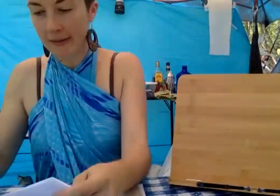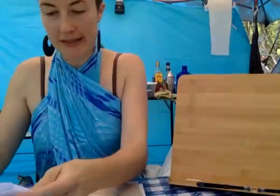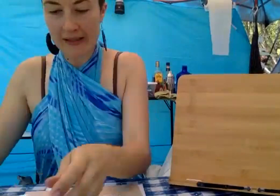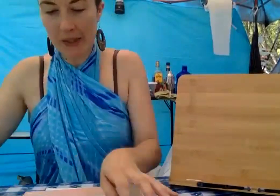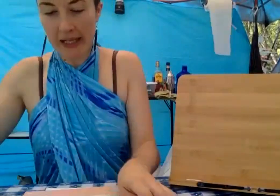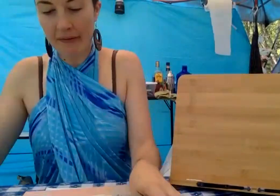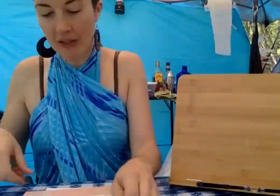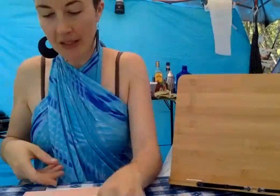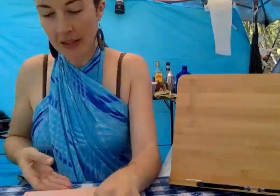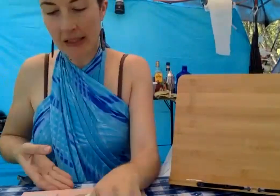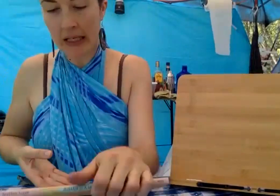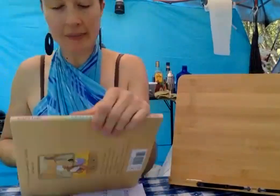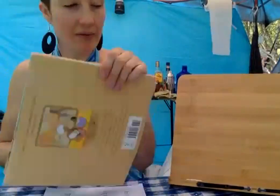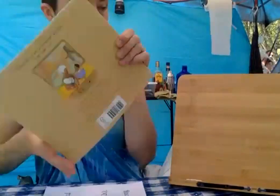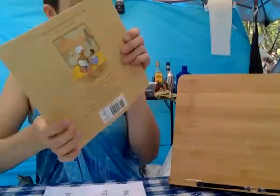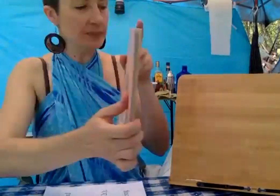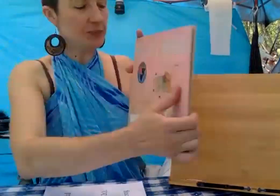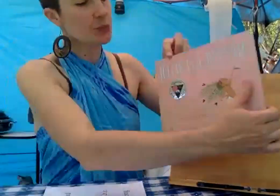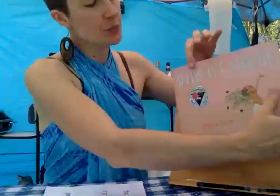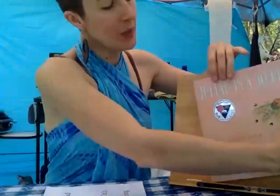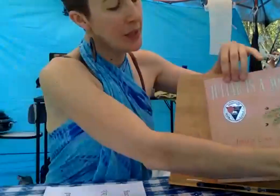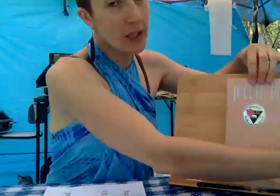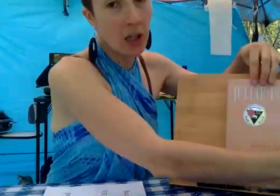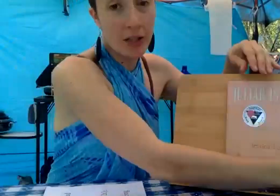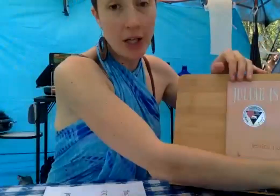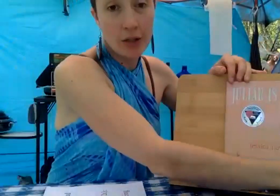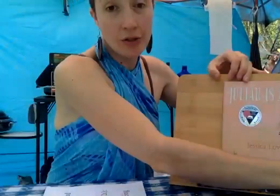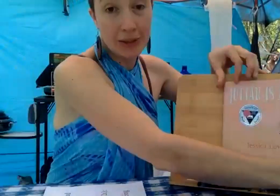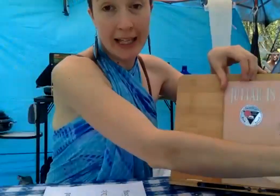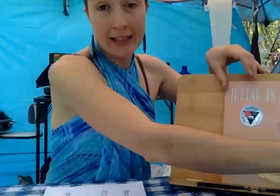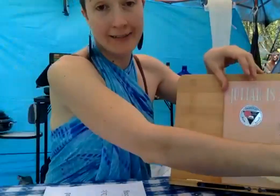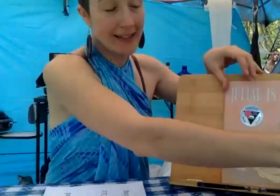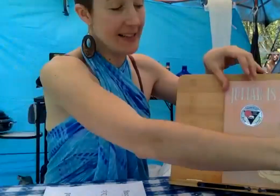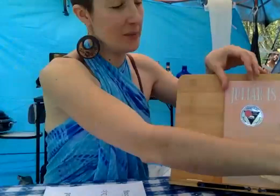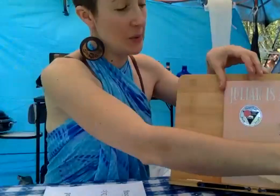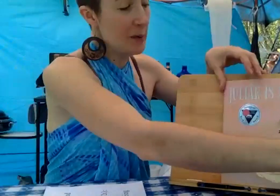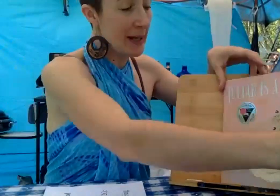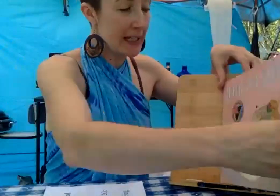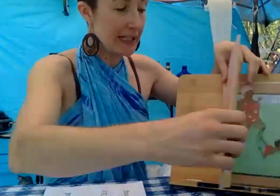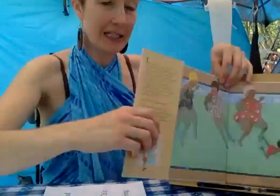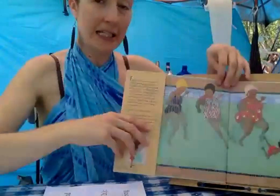This is one I haven't used in this class before. It's called Julián is a Mermaid.